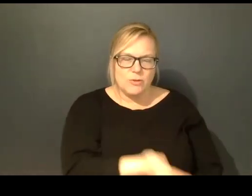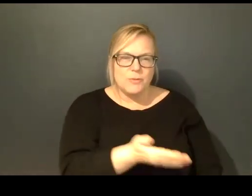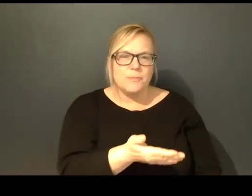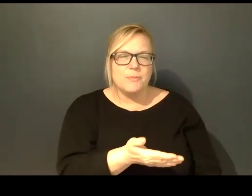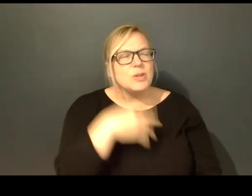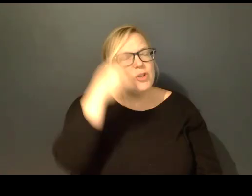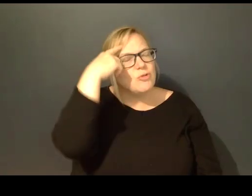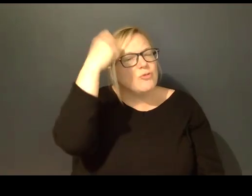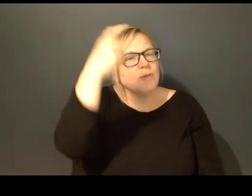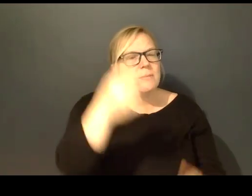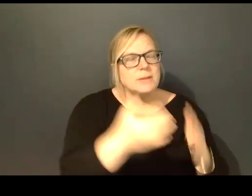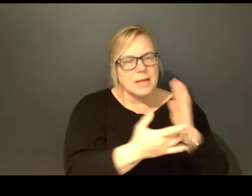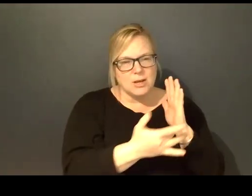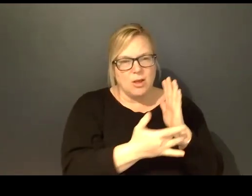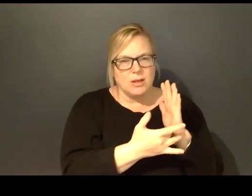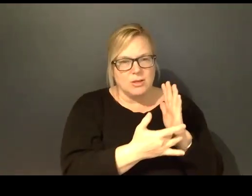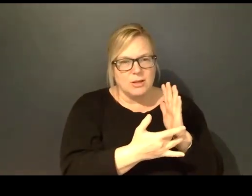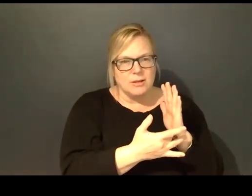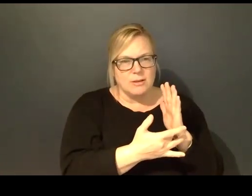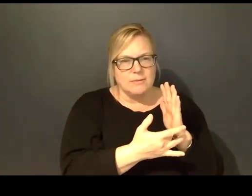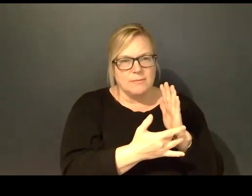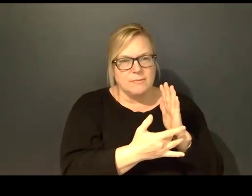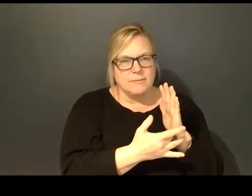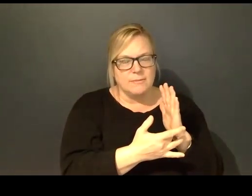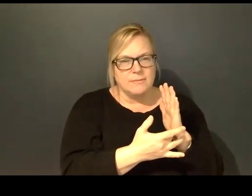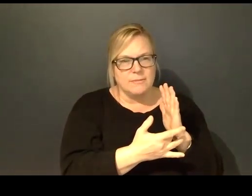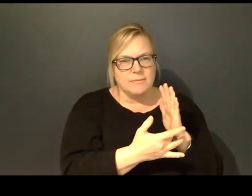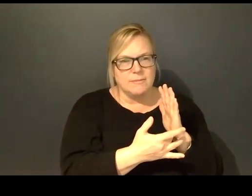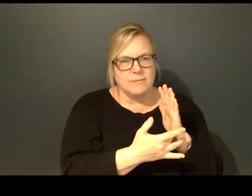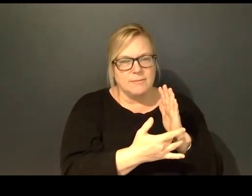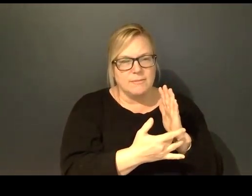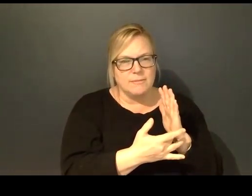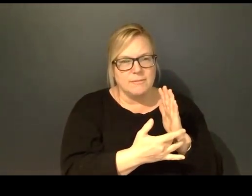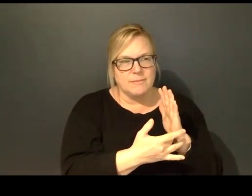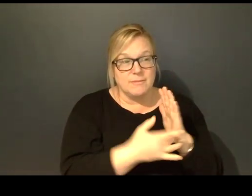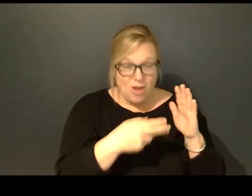dream technology that would make a big difference for you? Oh boy, honestly,